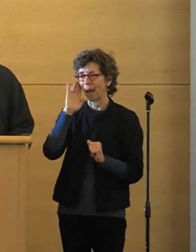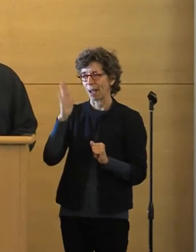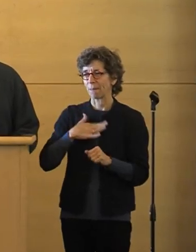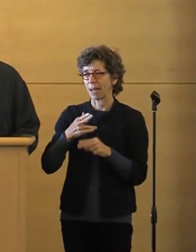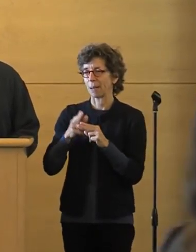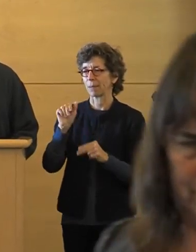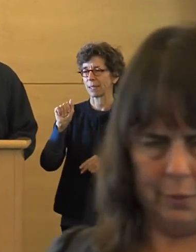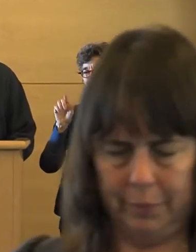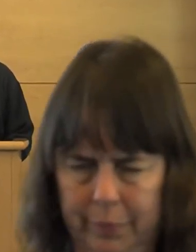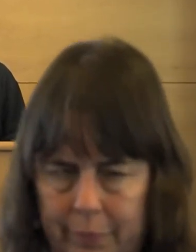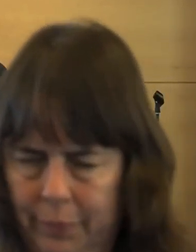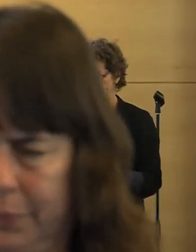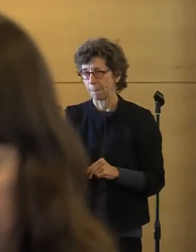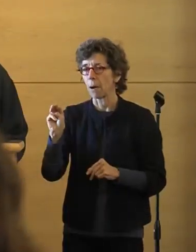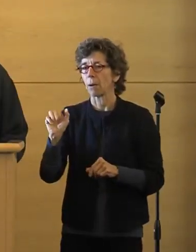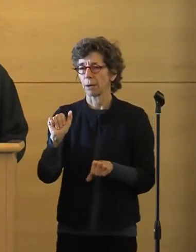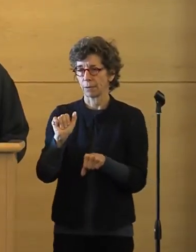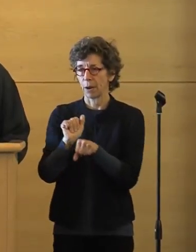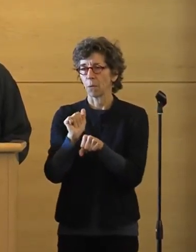Yes?